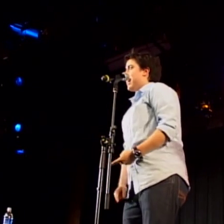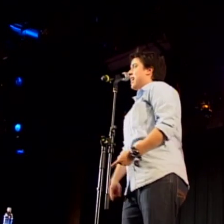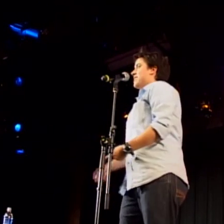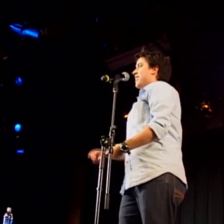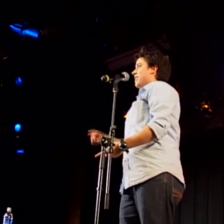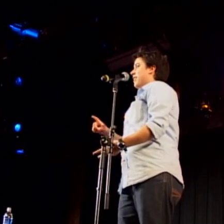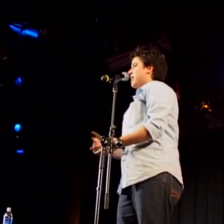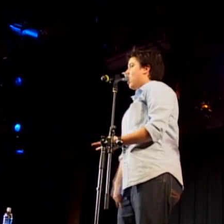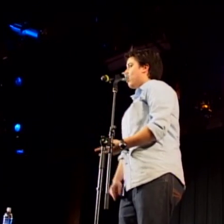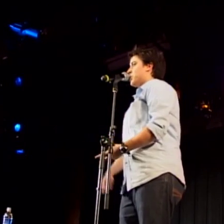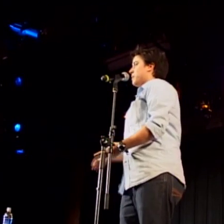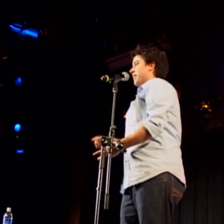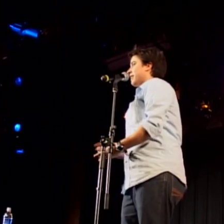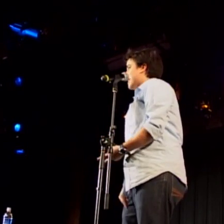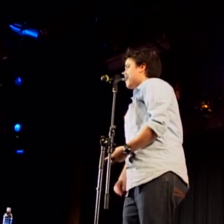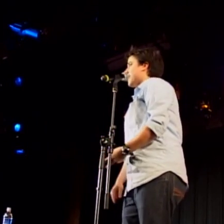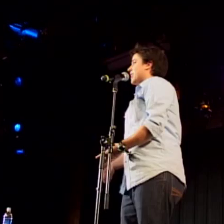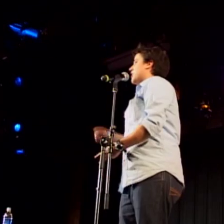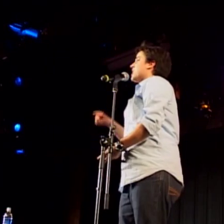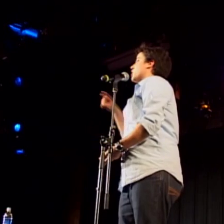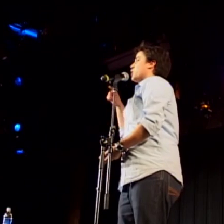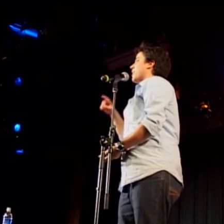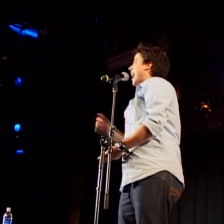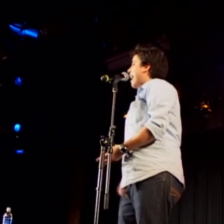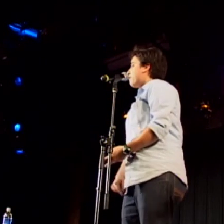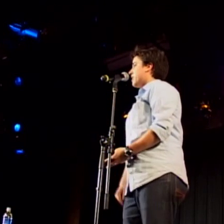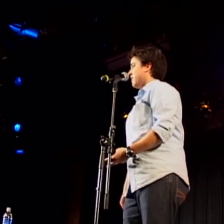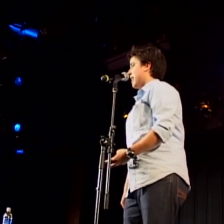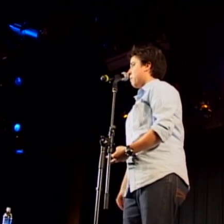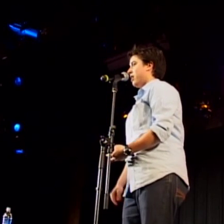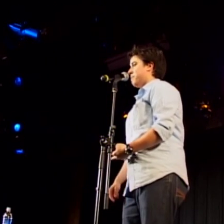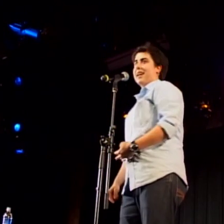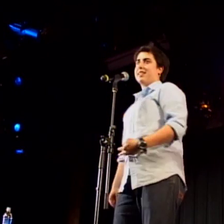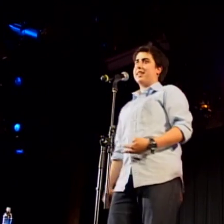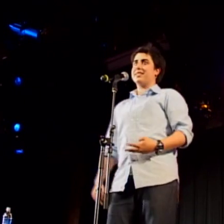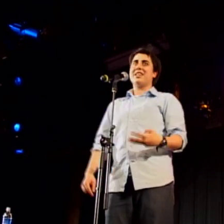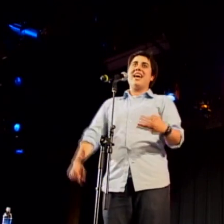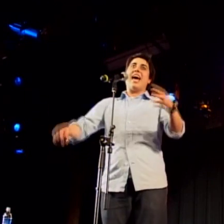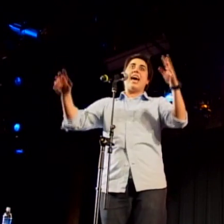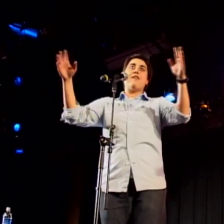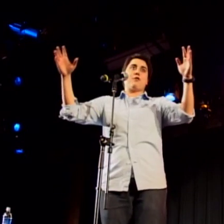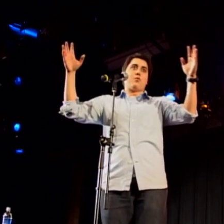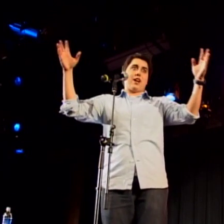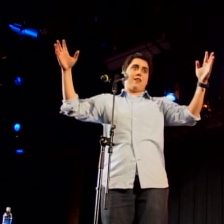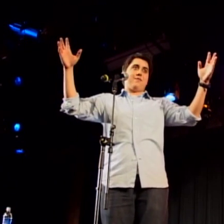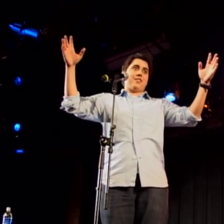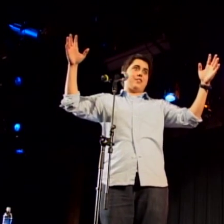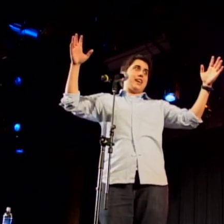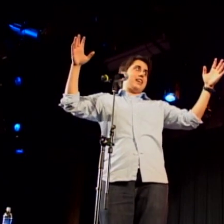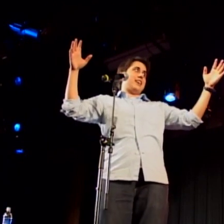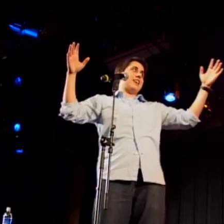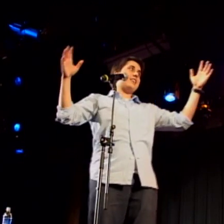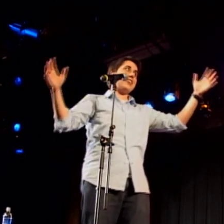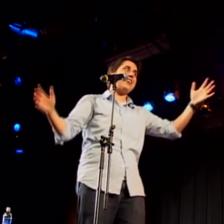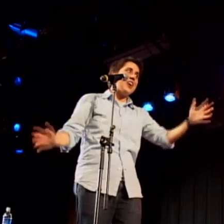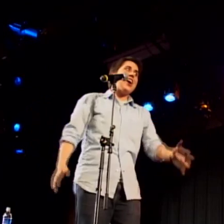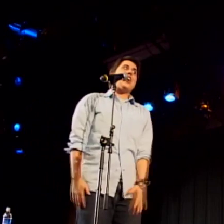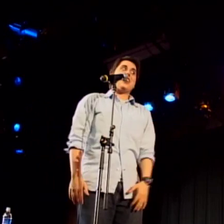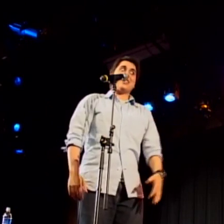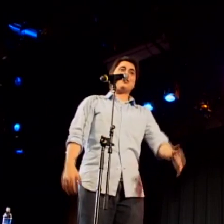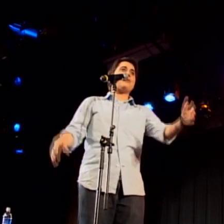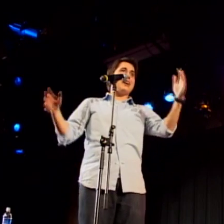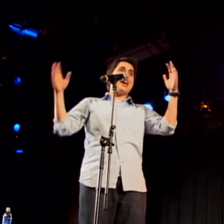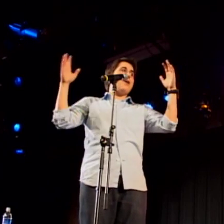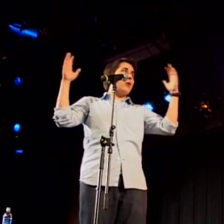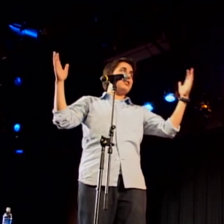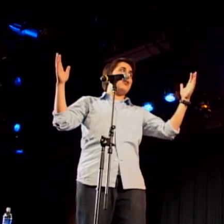that likes to play tennis, and then the L word, she's being like a lesbian. Like, she is just doing everything Marley Matlin is, everywhere, okay? And then,